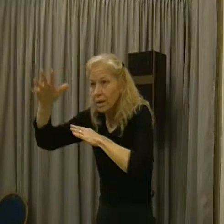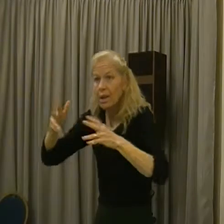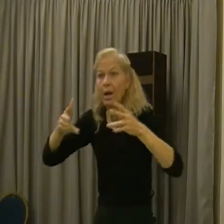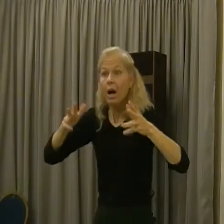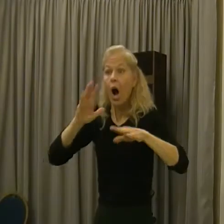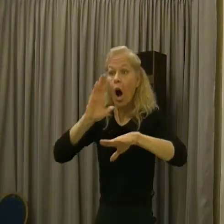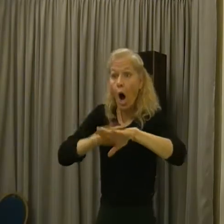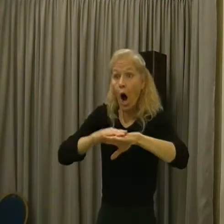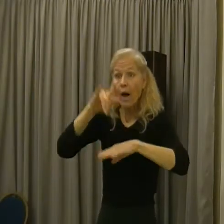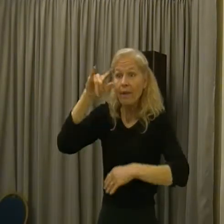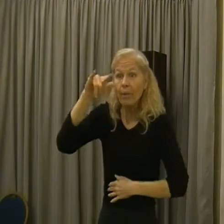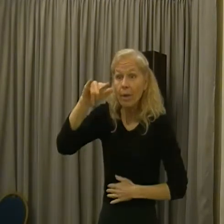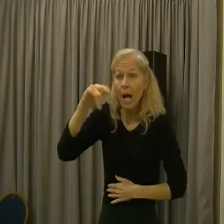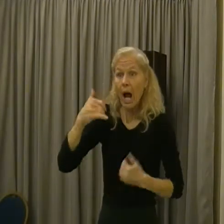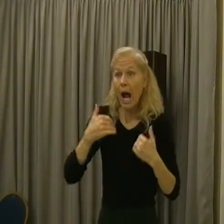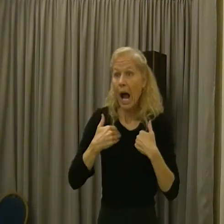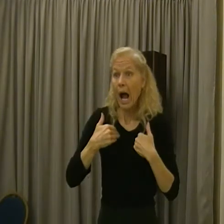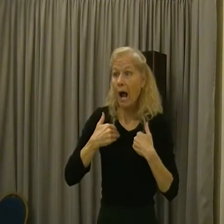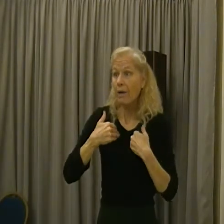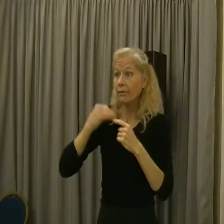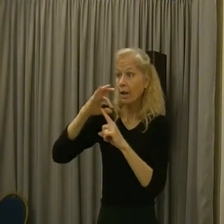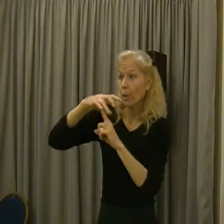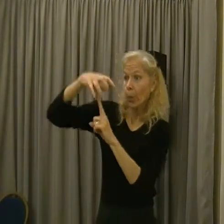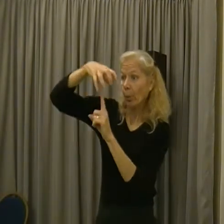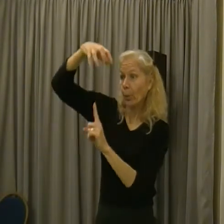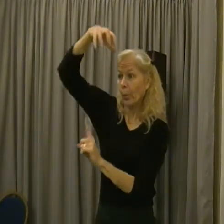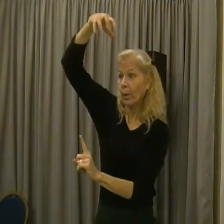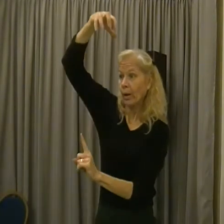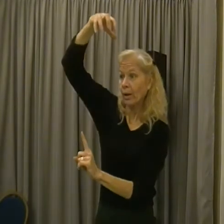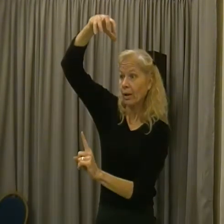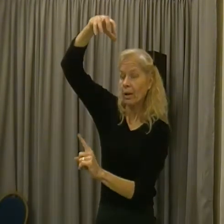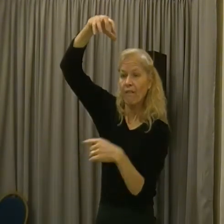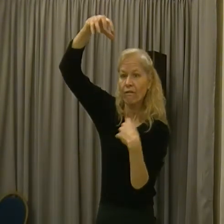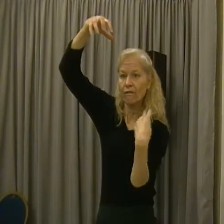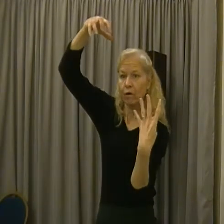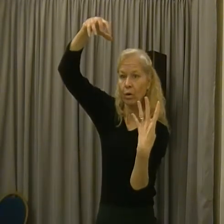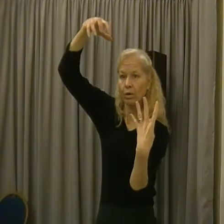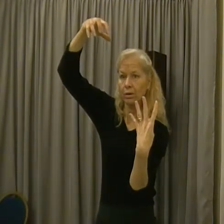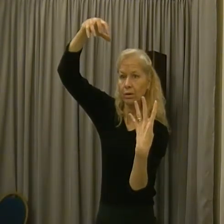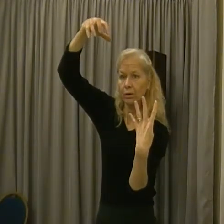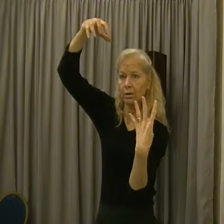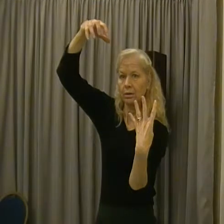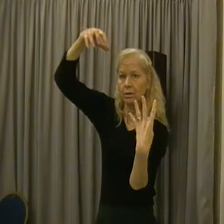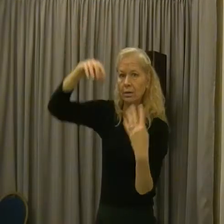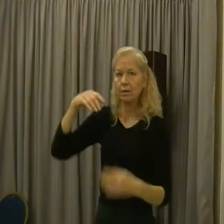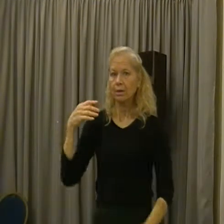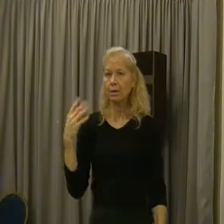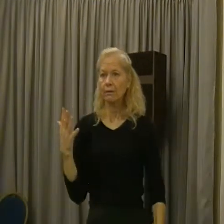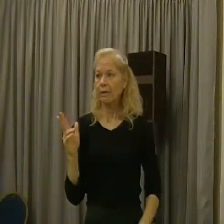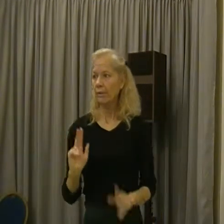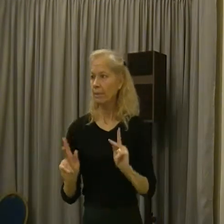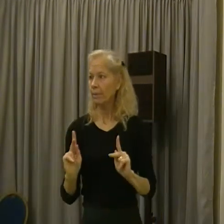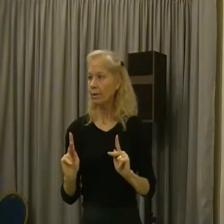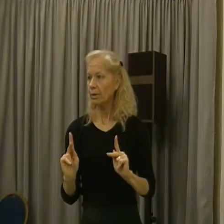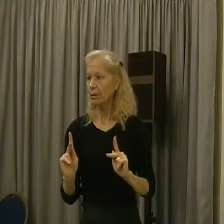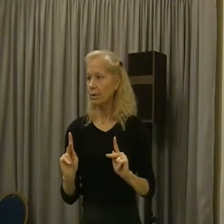You can decide who's staying, but I'm jumping now." And so the pilot grabs one of the parachutes and jumps out.